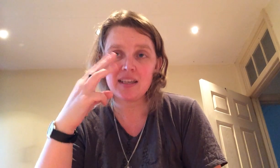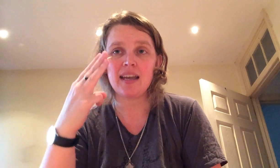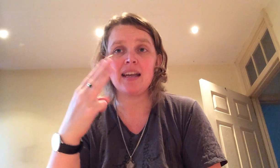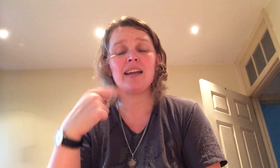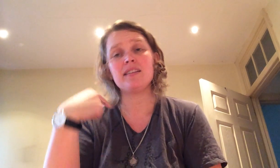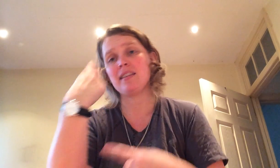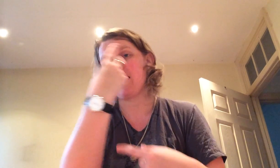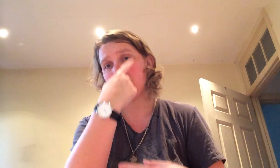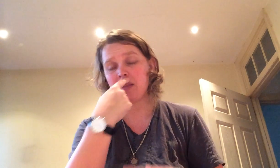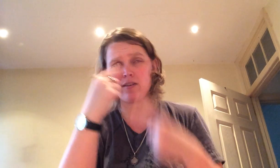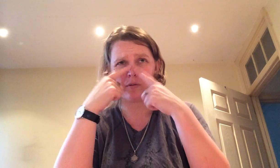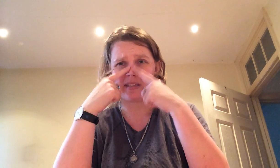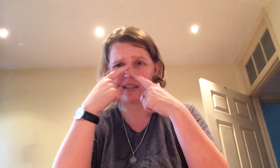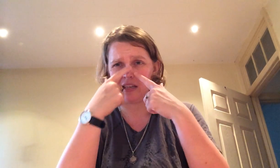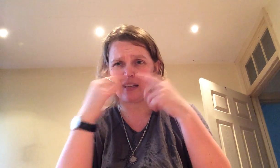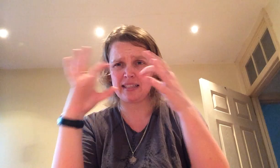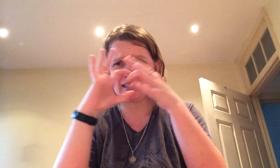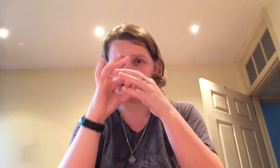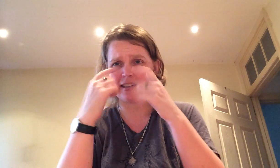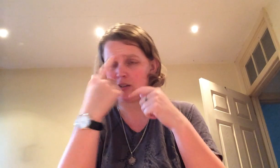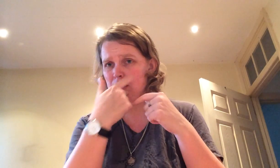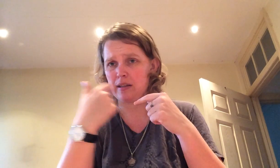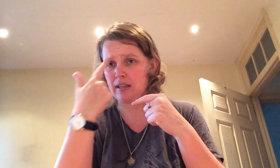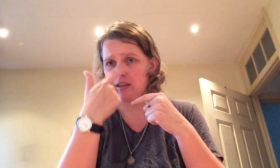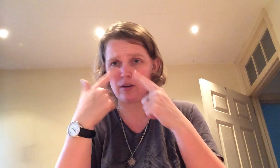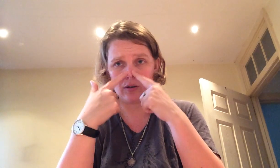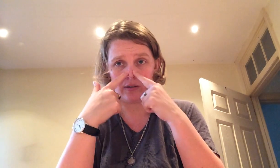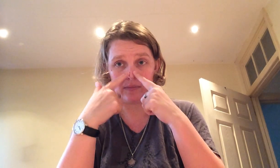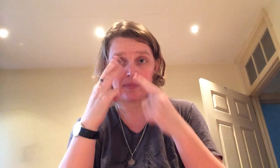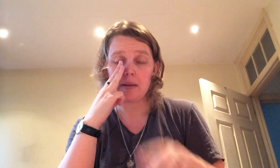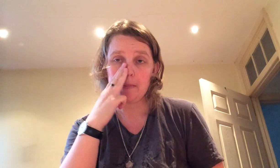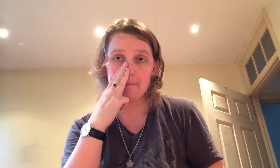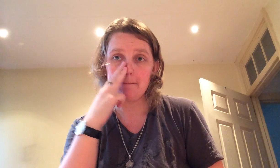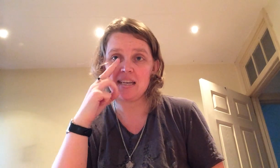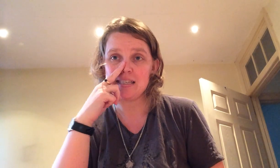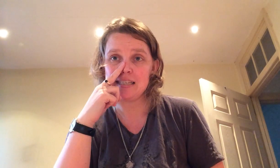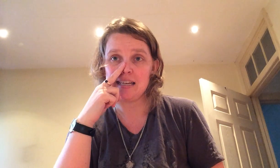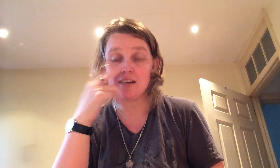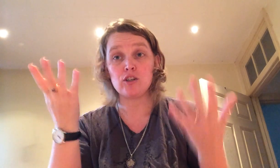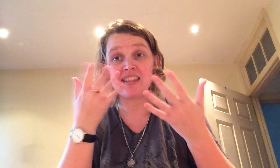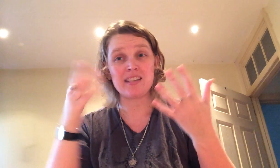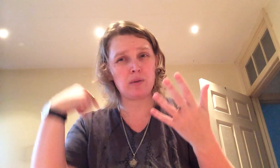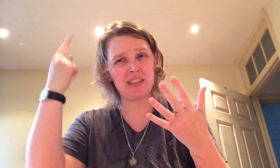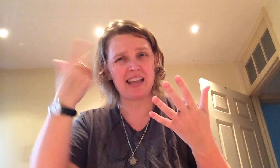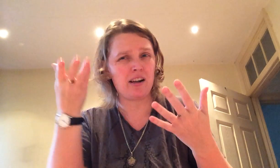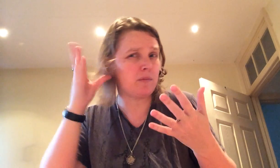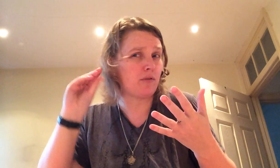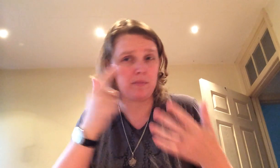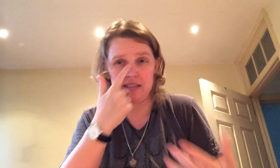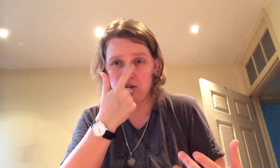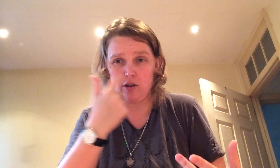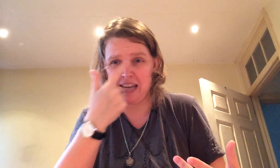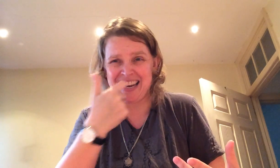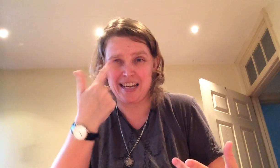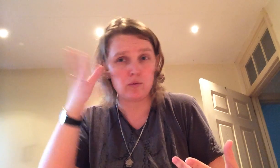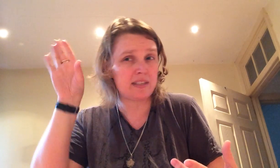okay, and they know it's linked to the nose, because that's where the sound comes from. It's a nasal